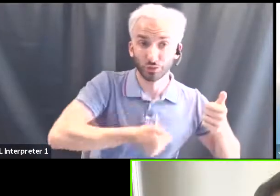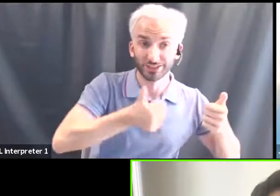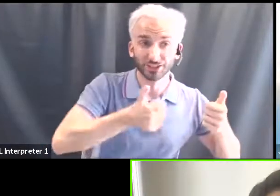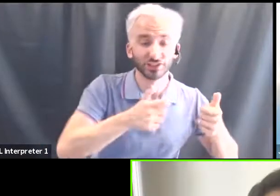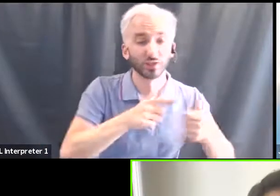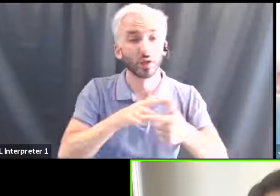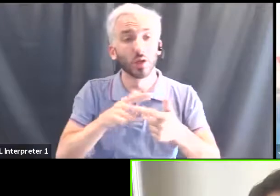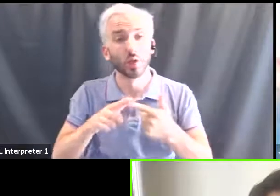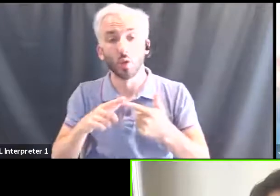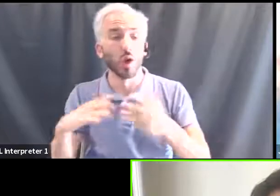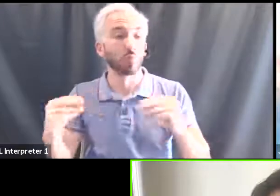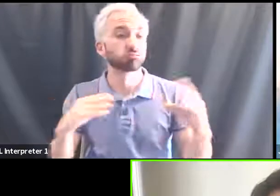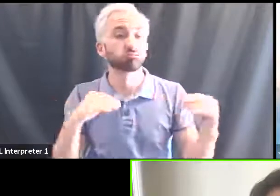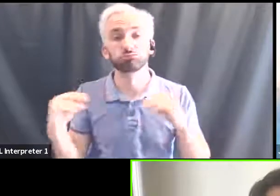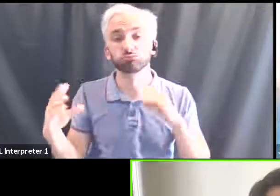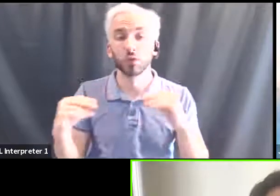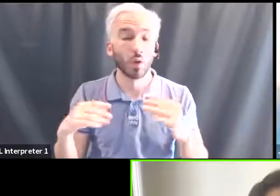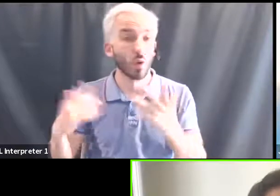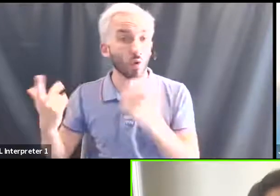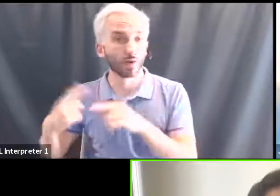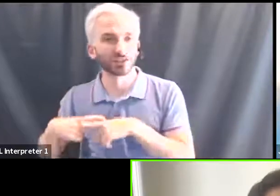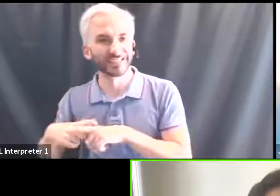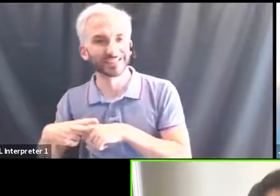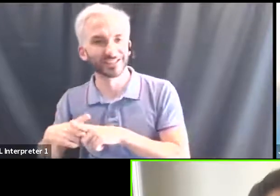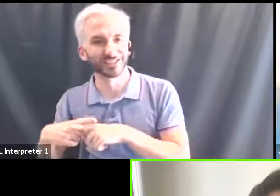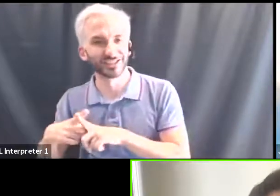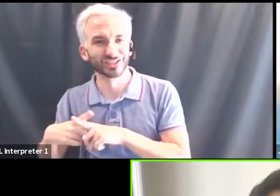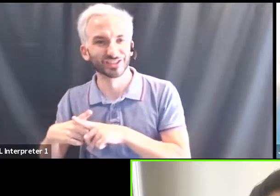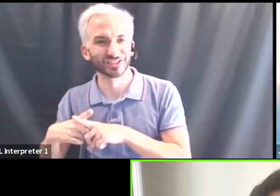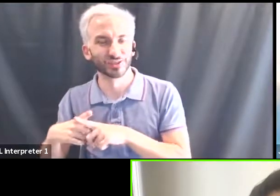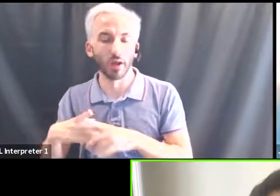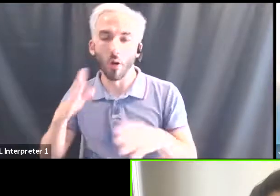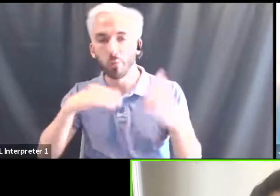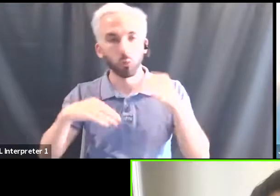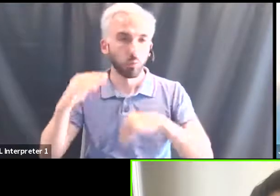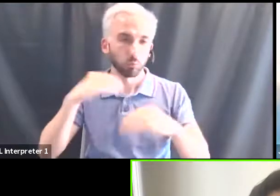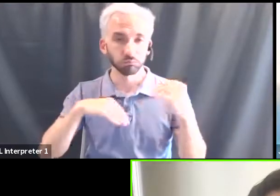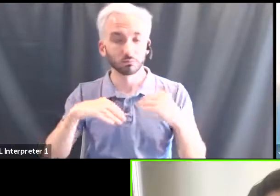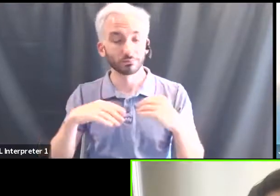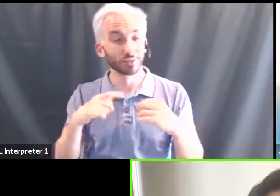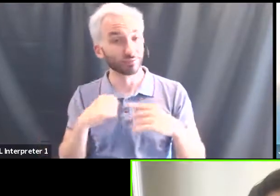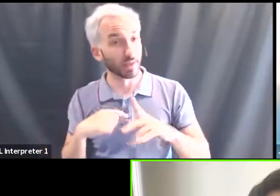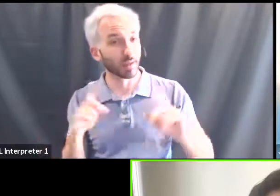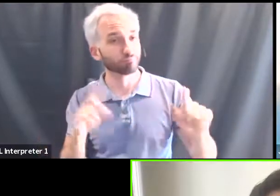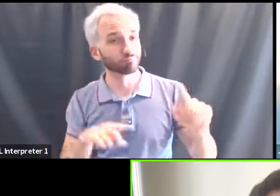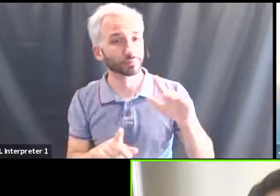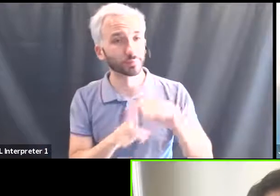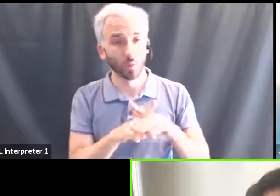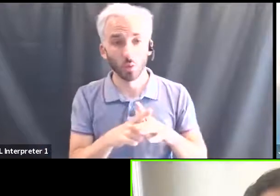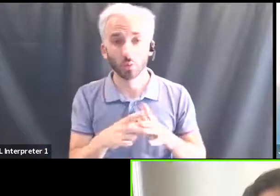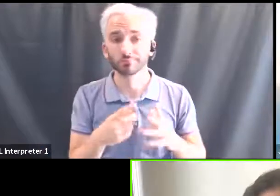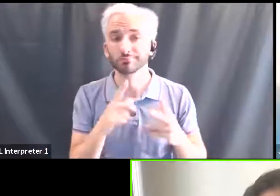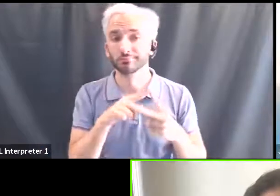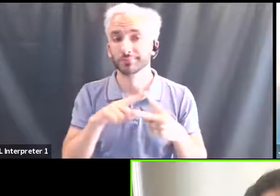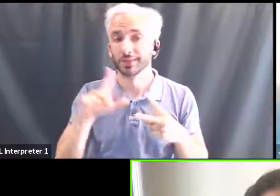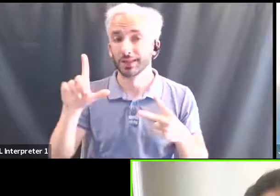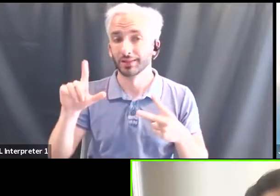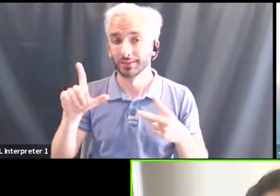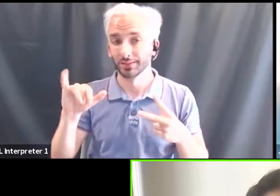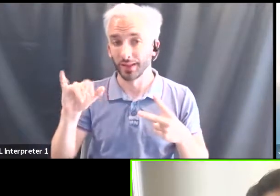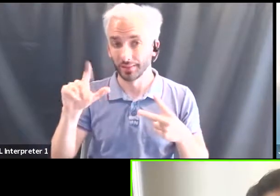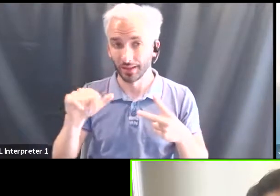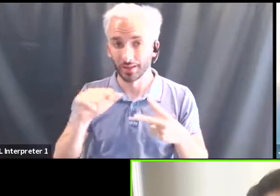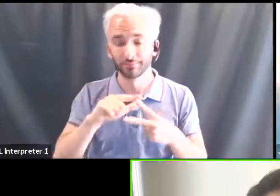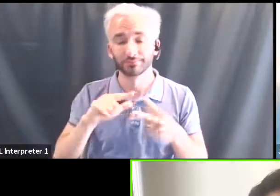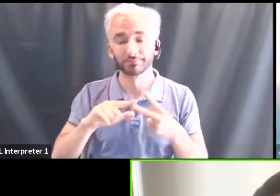just gossip and eat snacks. And yeah, I had some really lovely friends, Lila and Billy, who